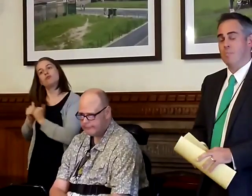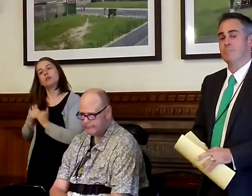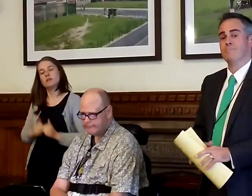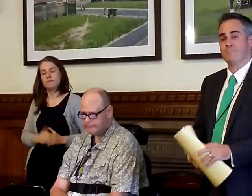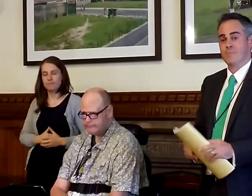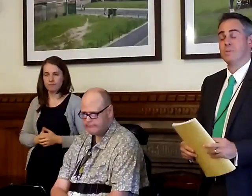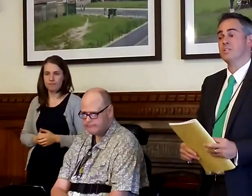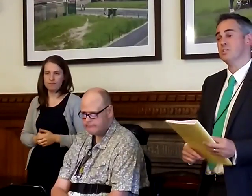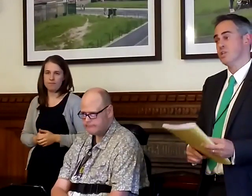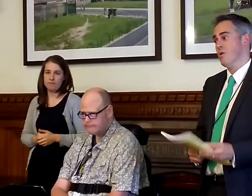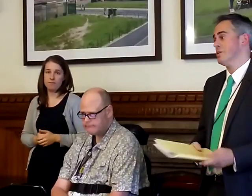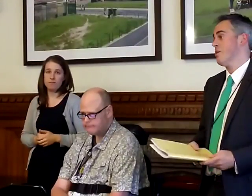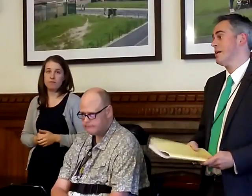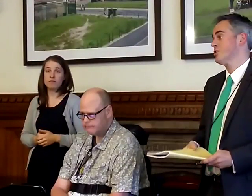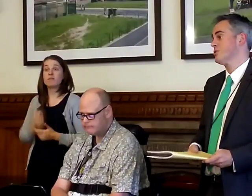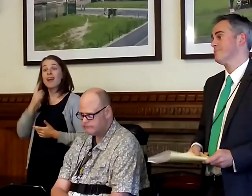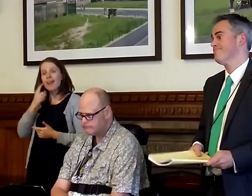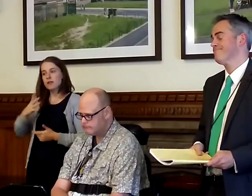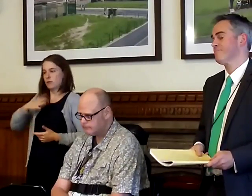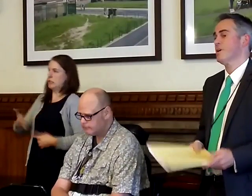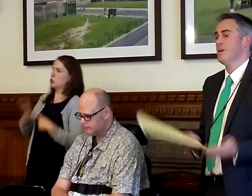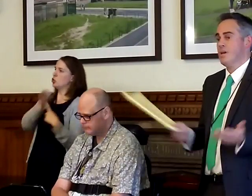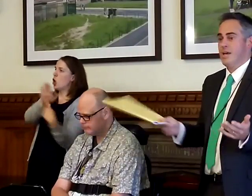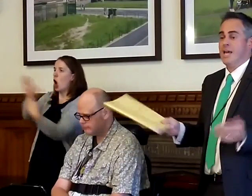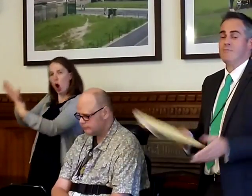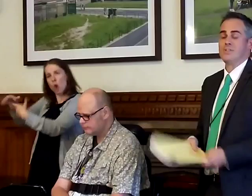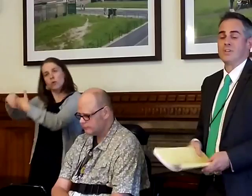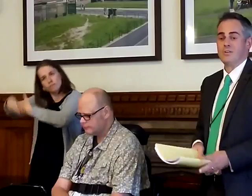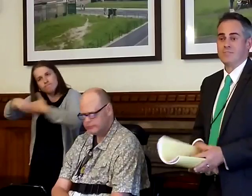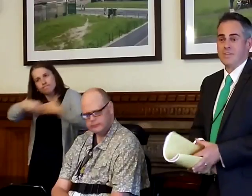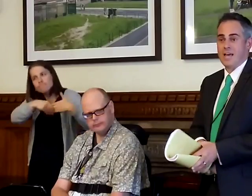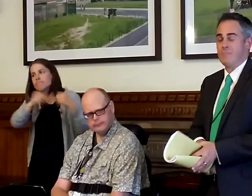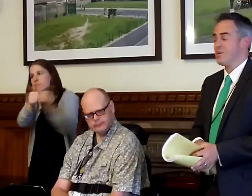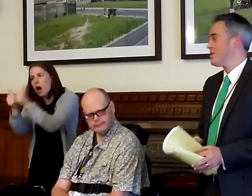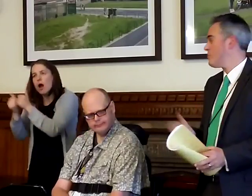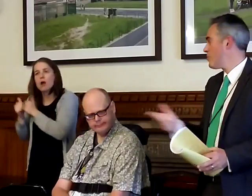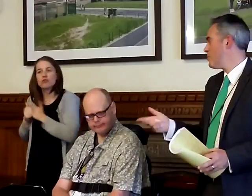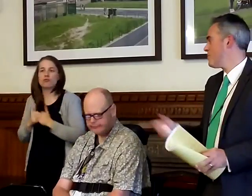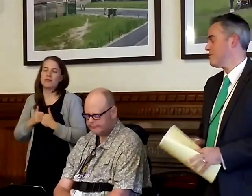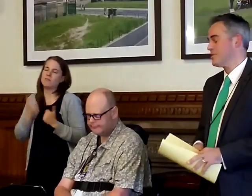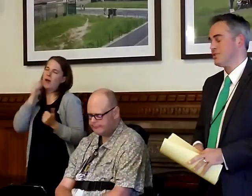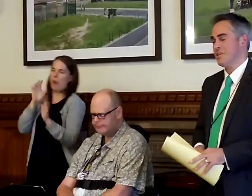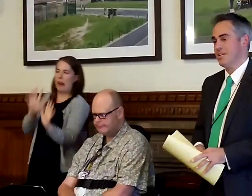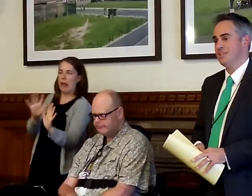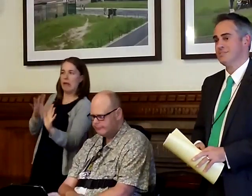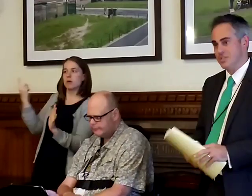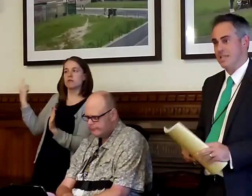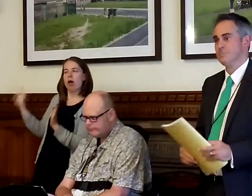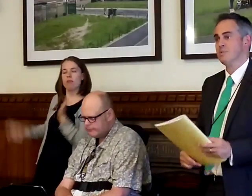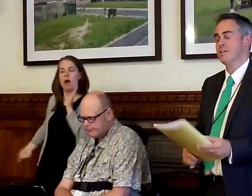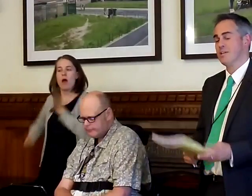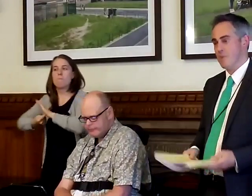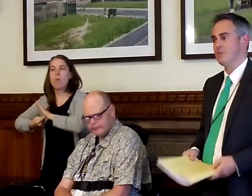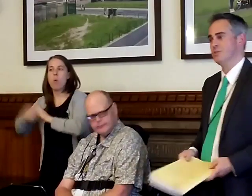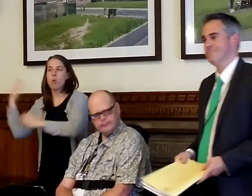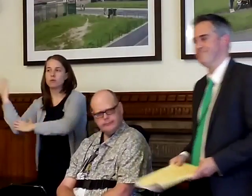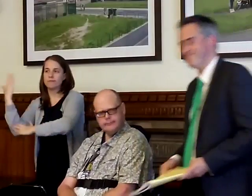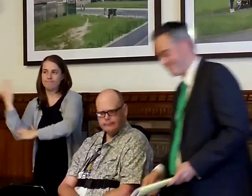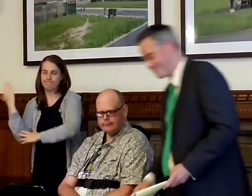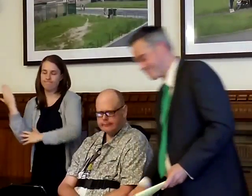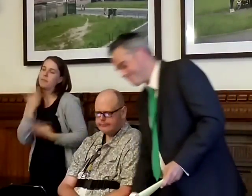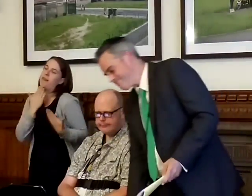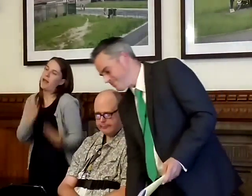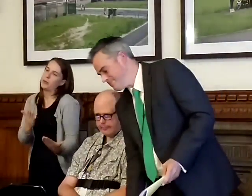having more in common, then we need to show it in our actions. Anyway, folks, I'll leave it there, because there are more important voices to hear today. But thank you very